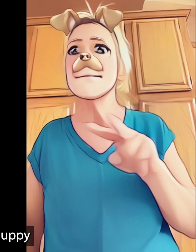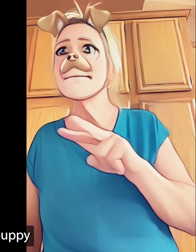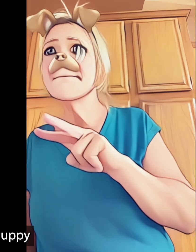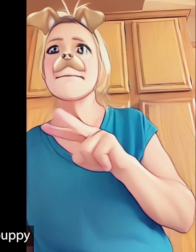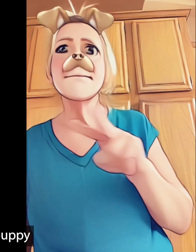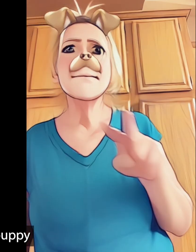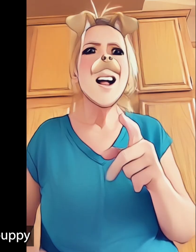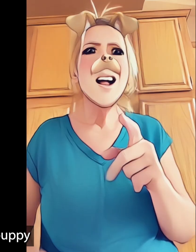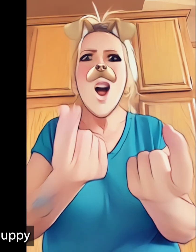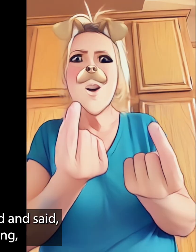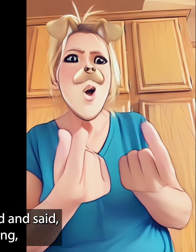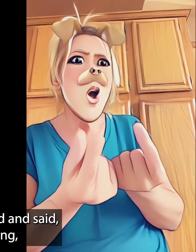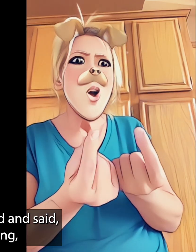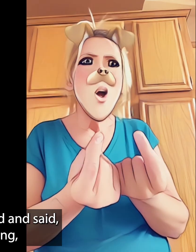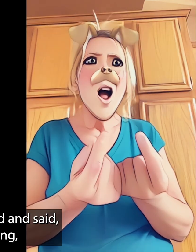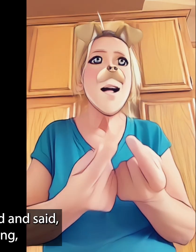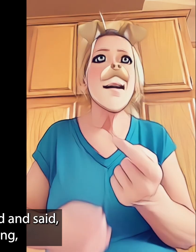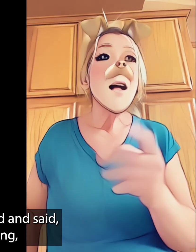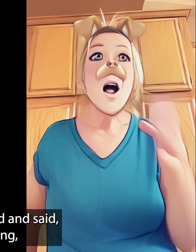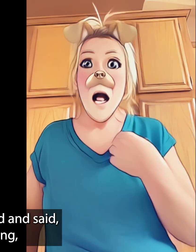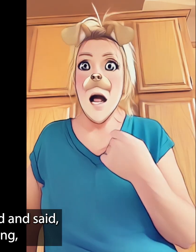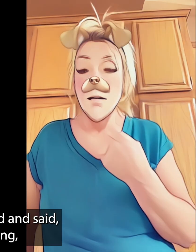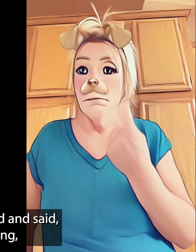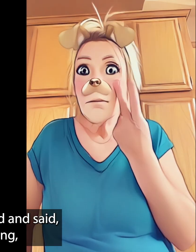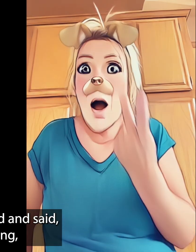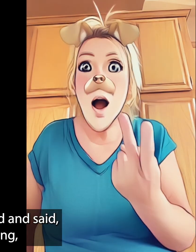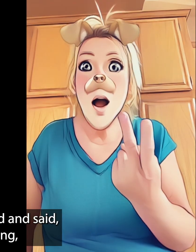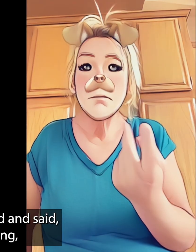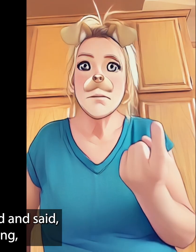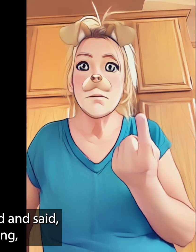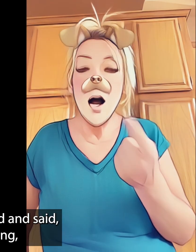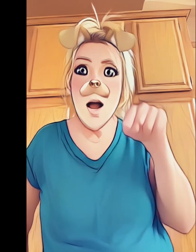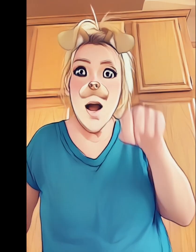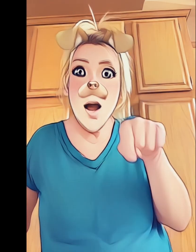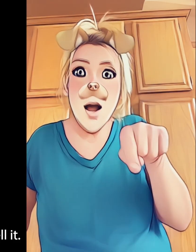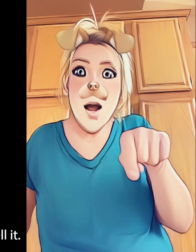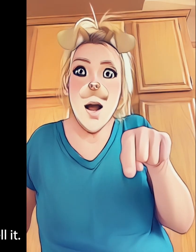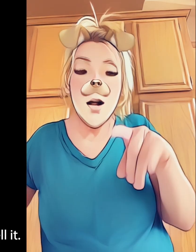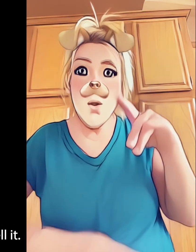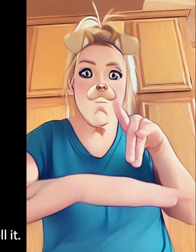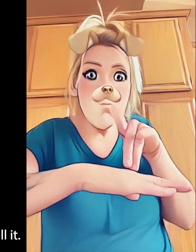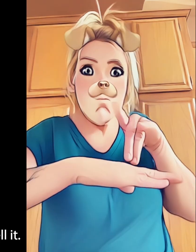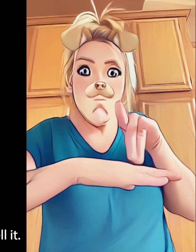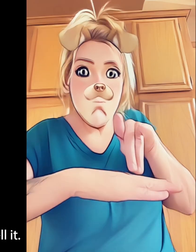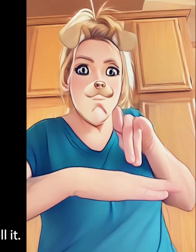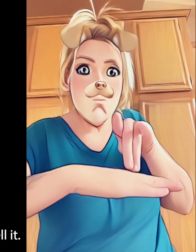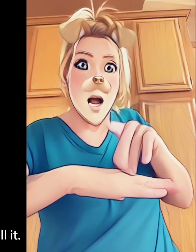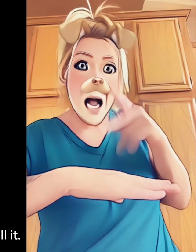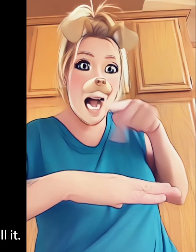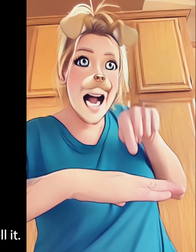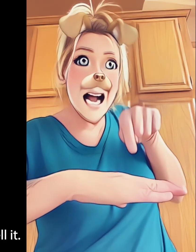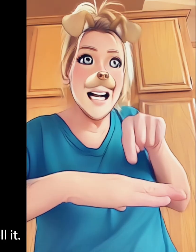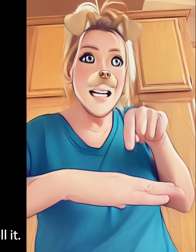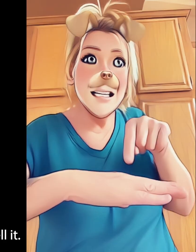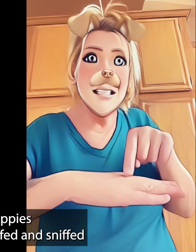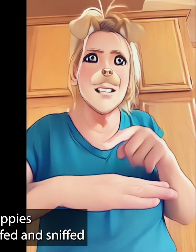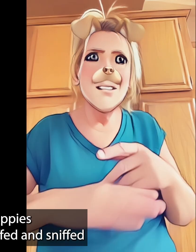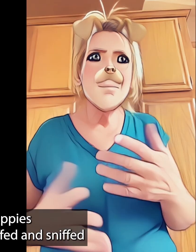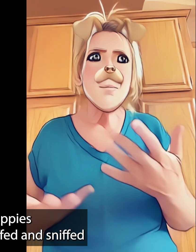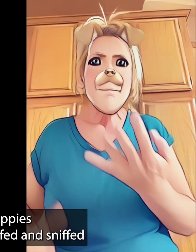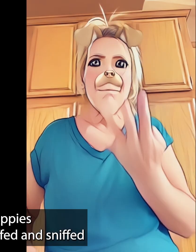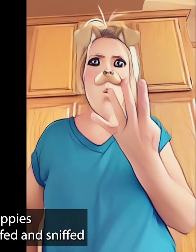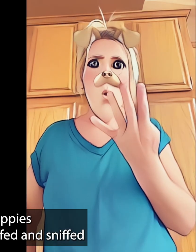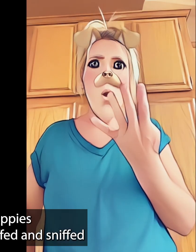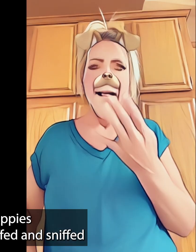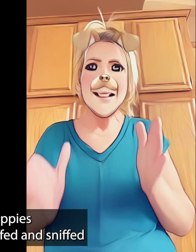And the Poky puppy looked at the ground and said, "I see something, and I can smell it." So